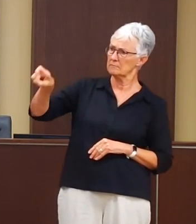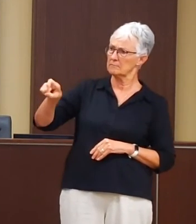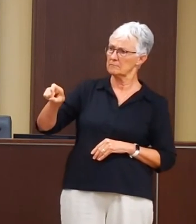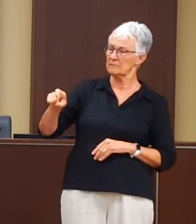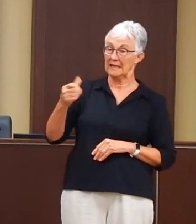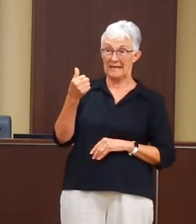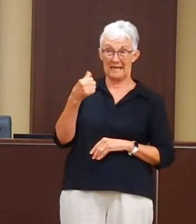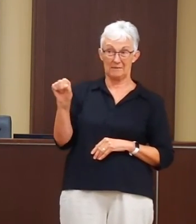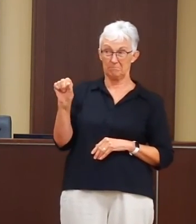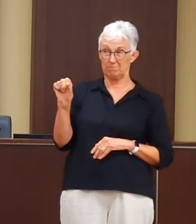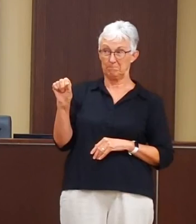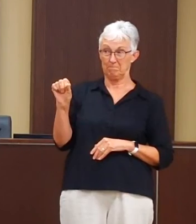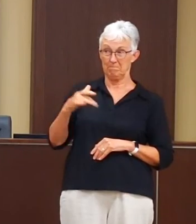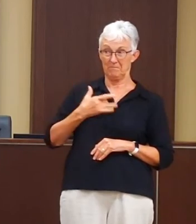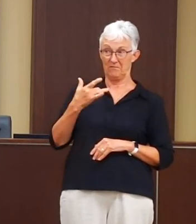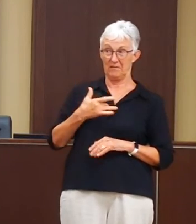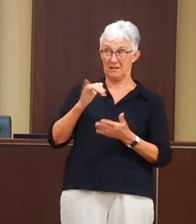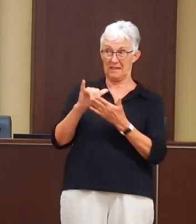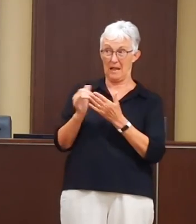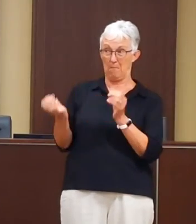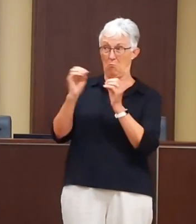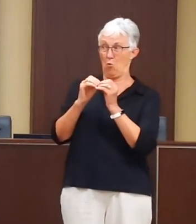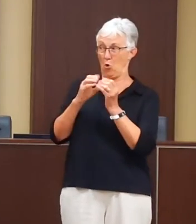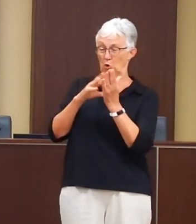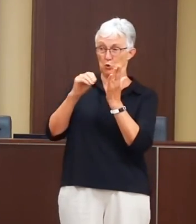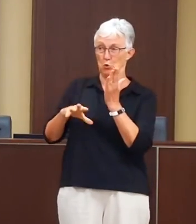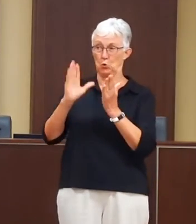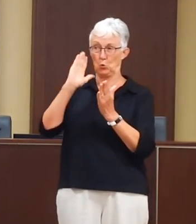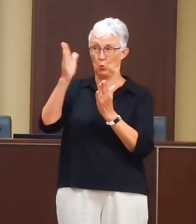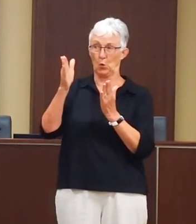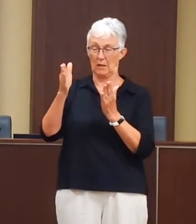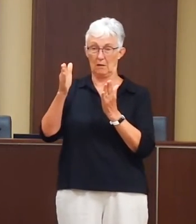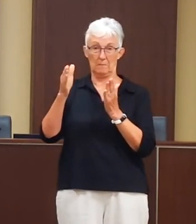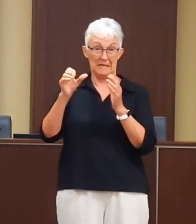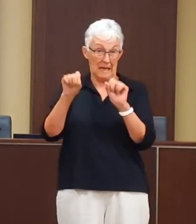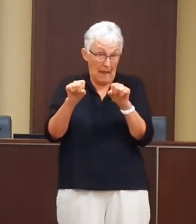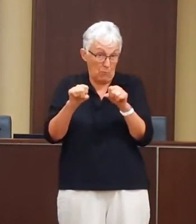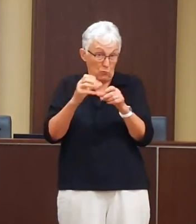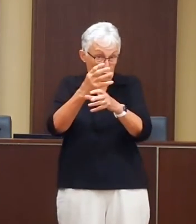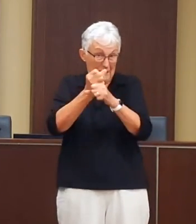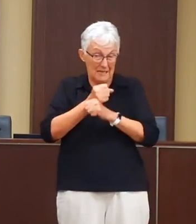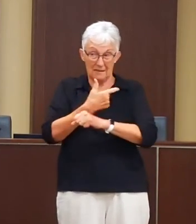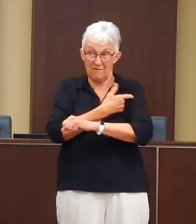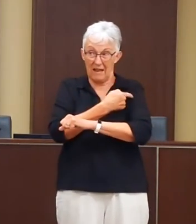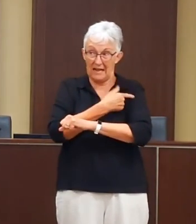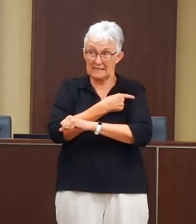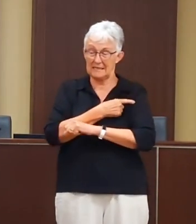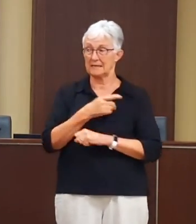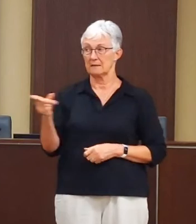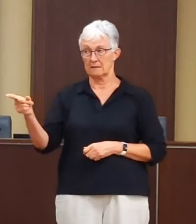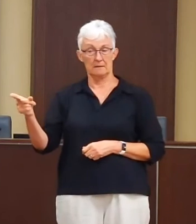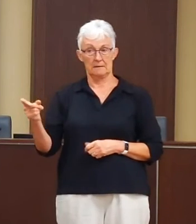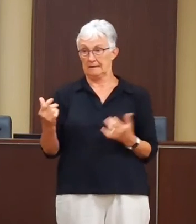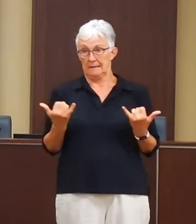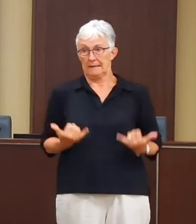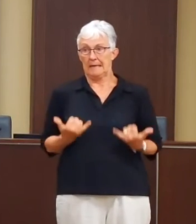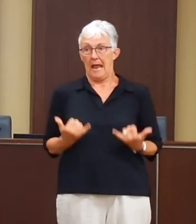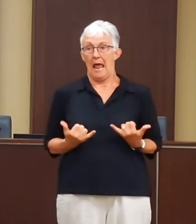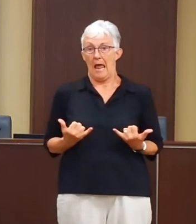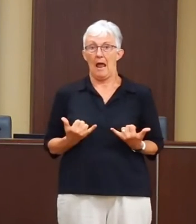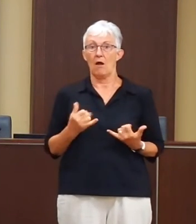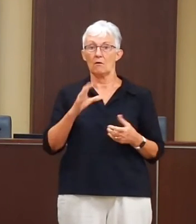the vaccine? Did that make your decision? Well, right now it's 12 and up, and we were holding out